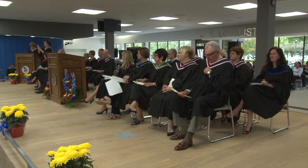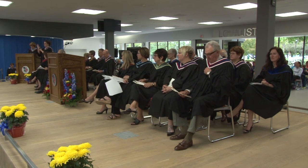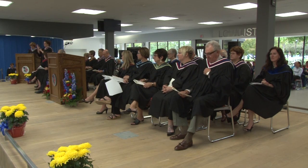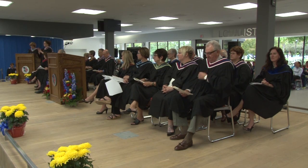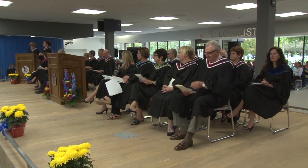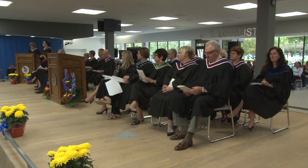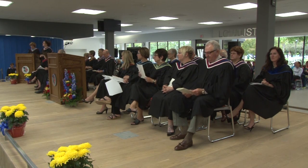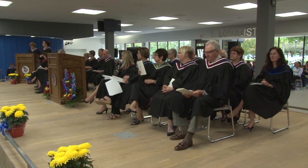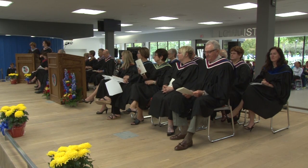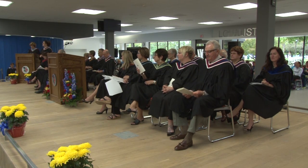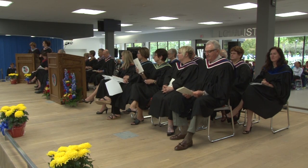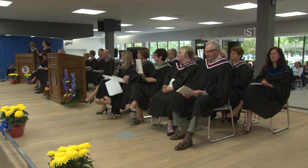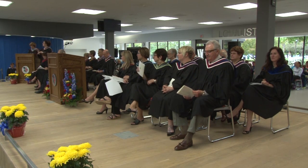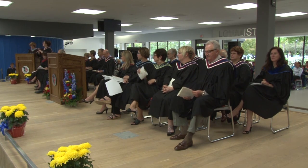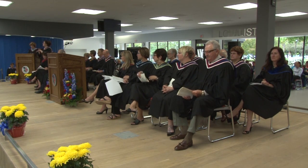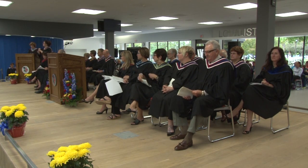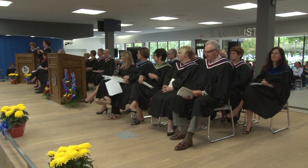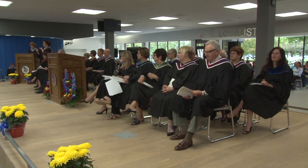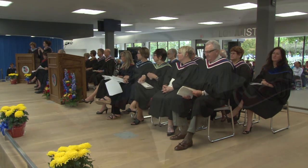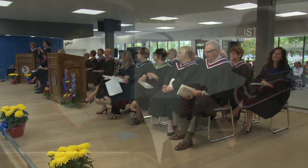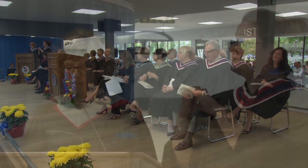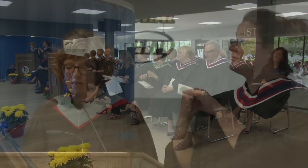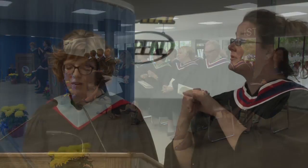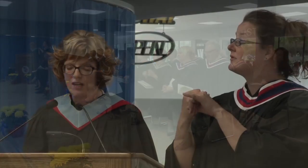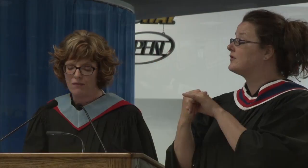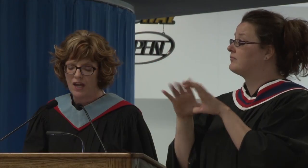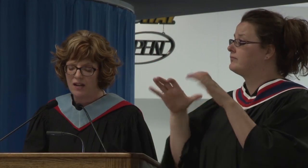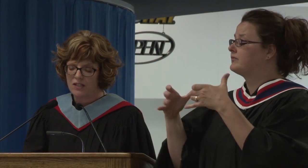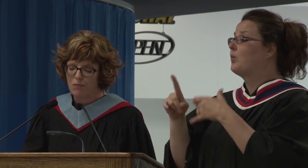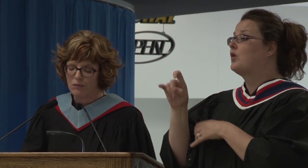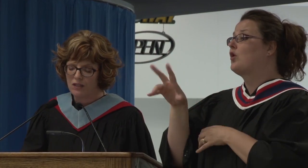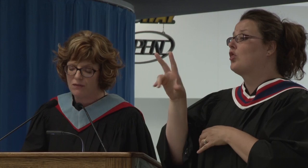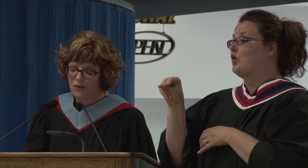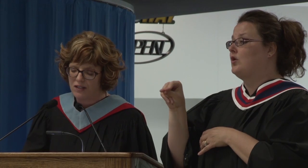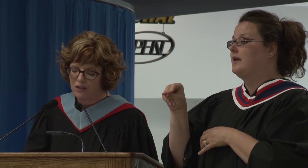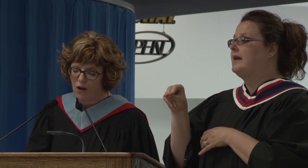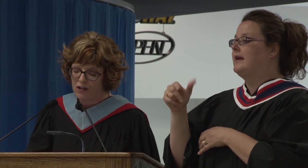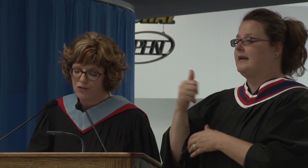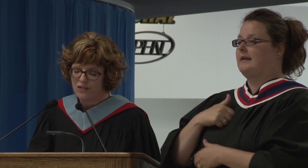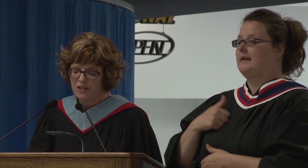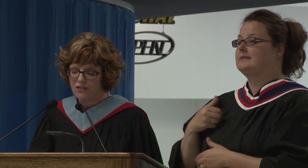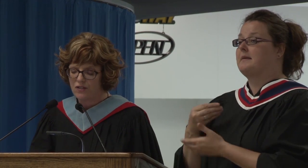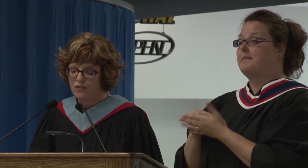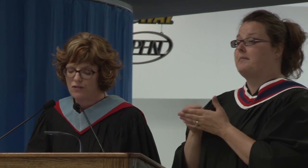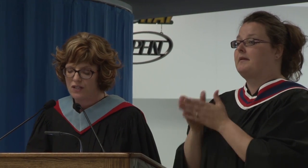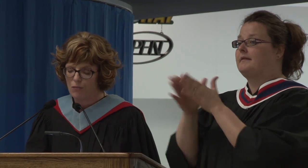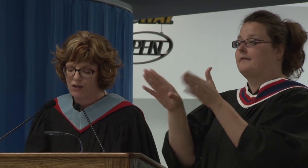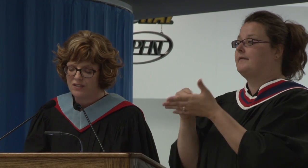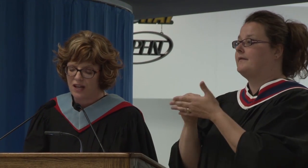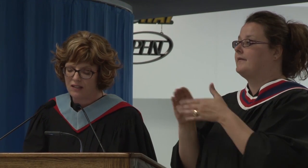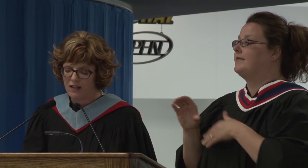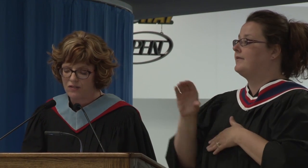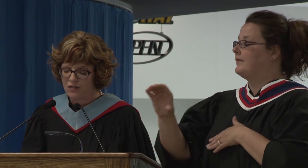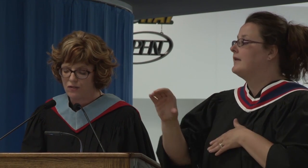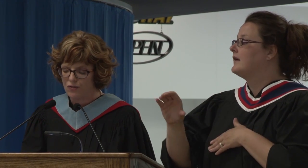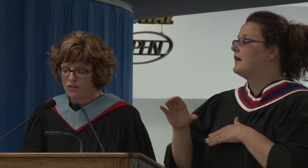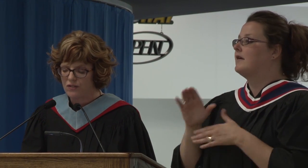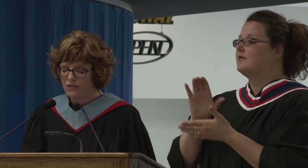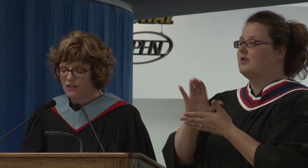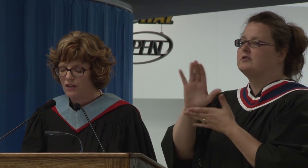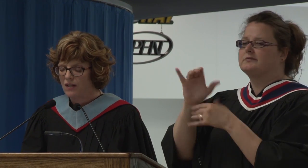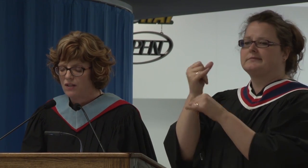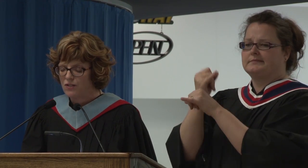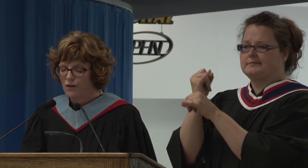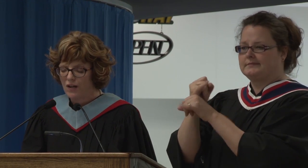Colleges, the national and international voice for 130 of Canada's publicly funded colleges, institutes, and polytechnic